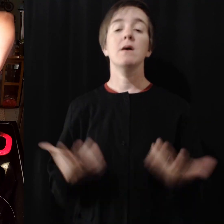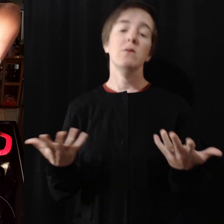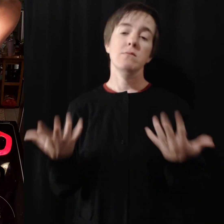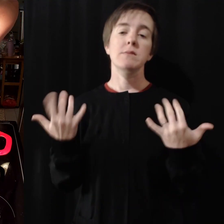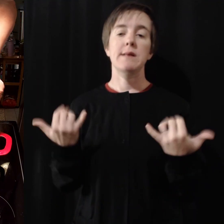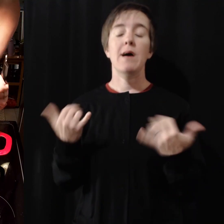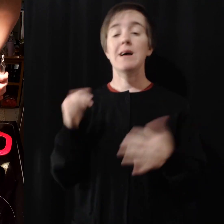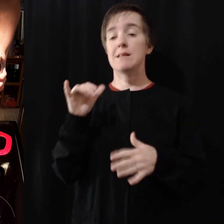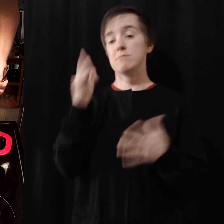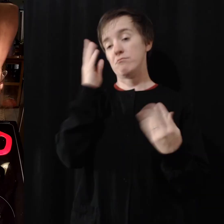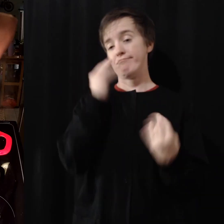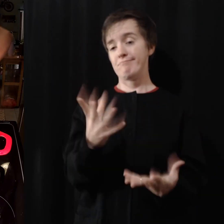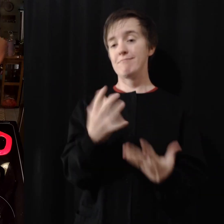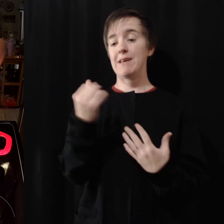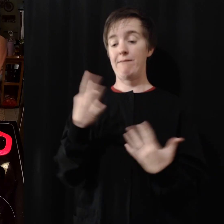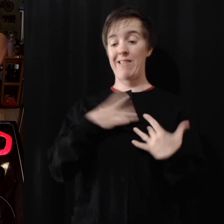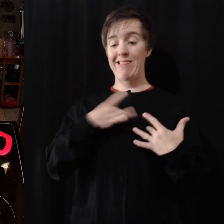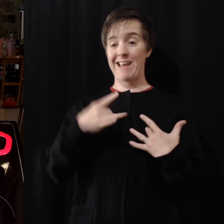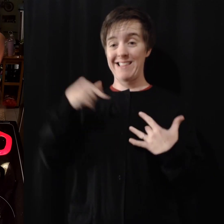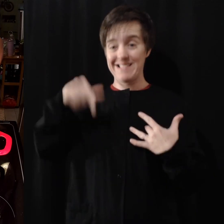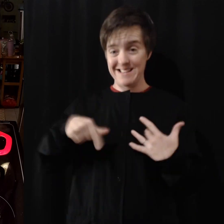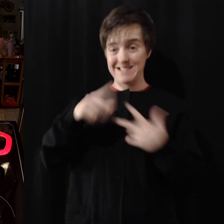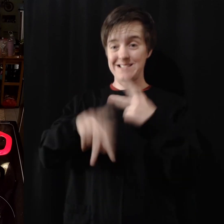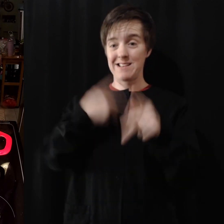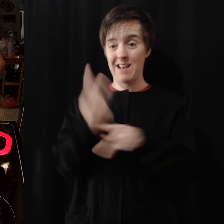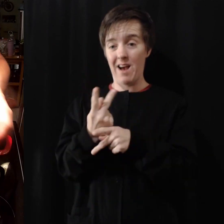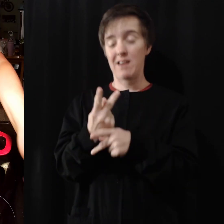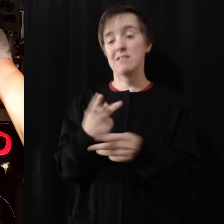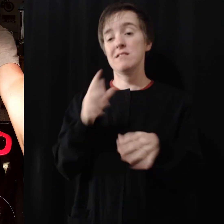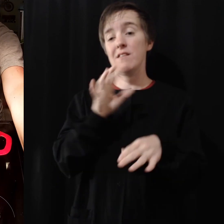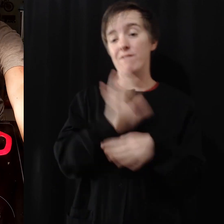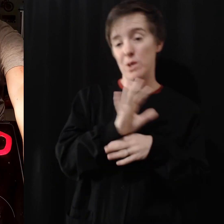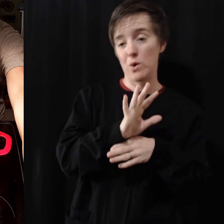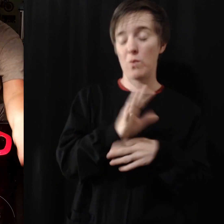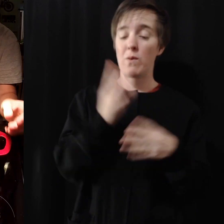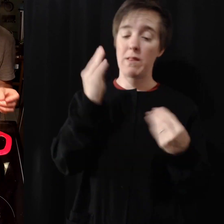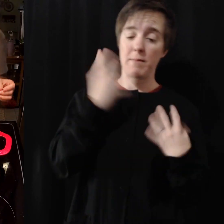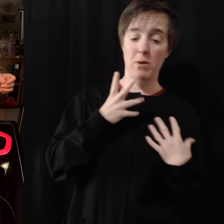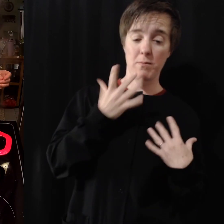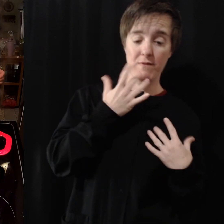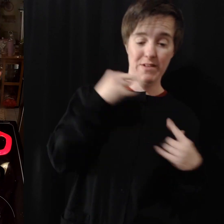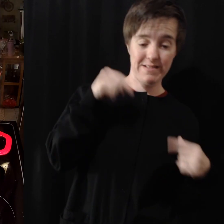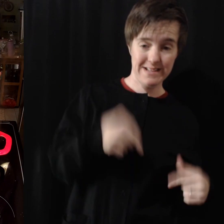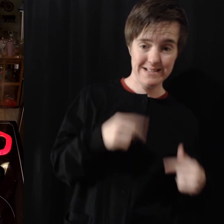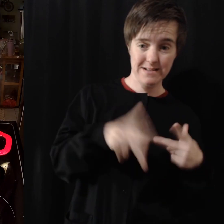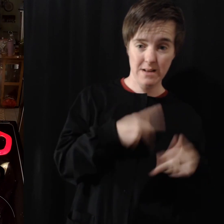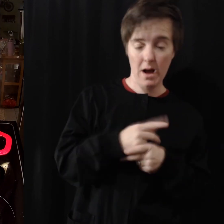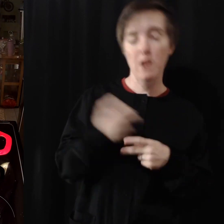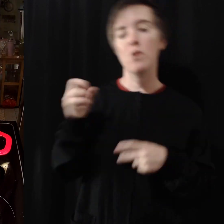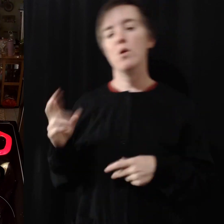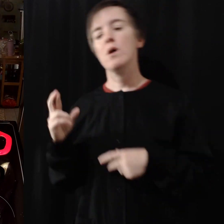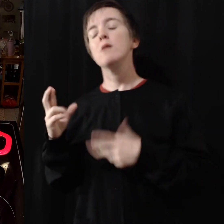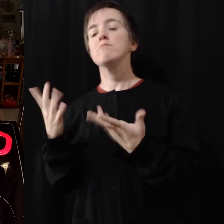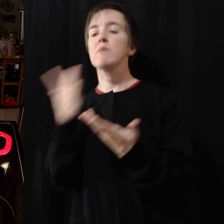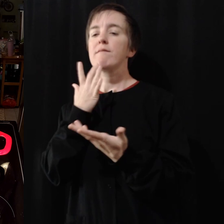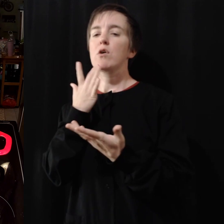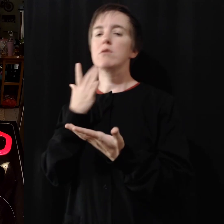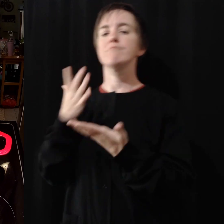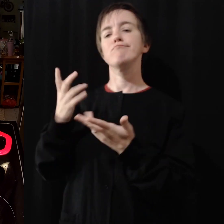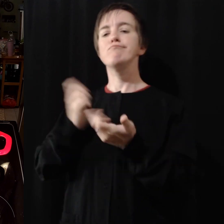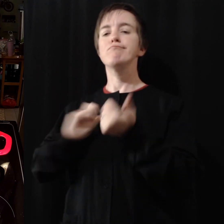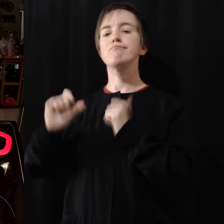While we're here, if you guys like this style of video, let me know if you prefer this style or if you prefer the